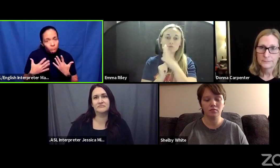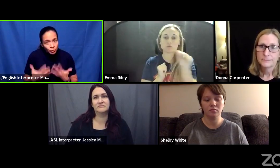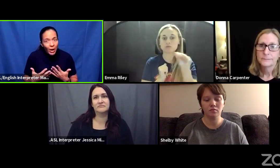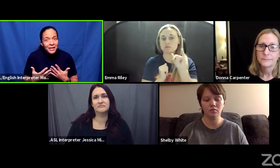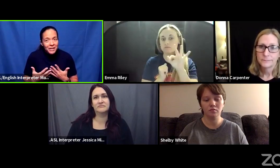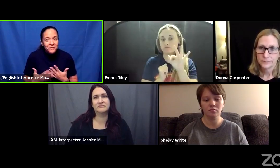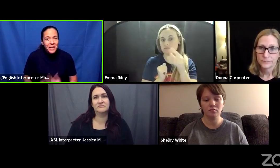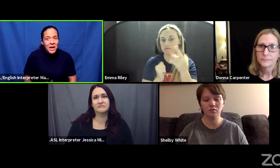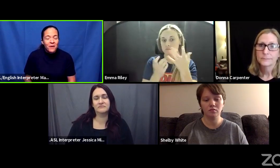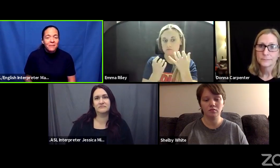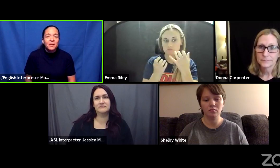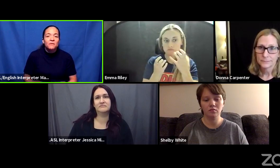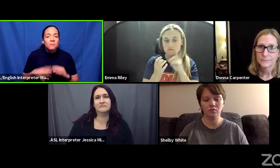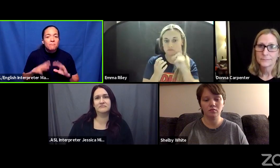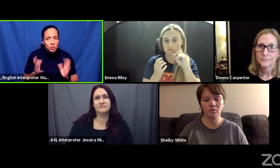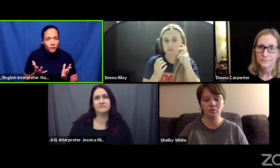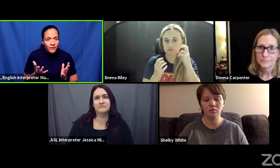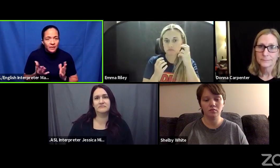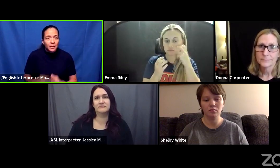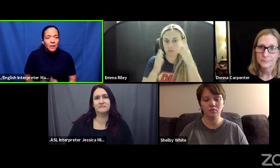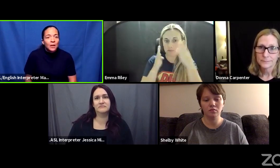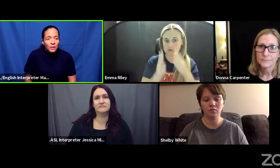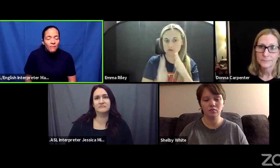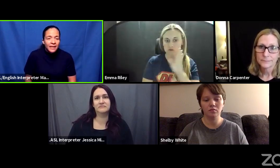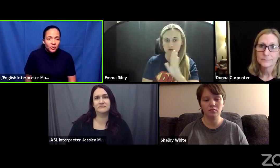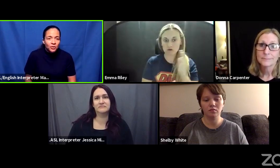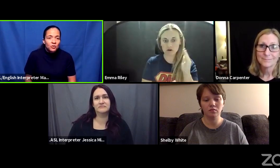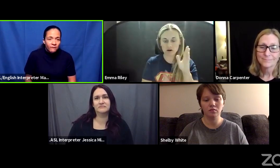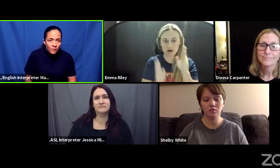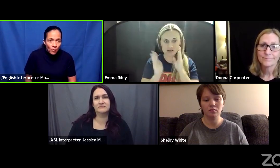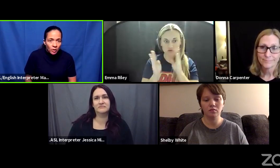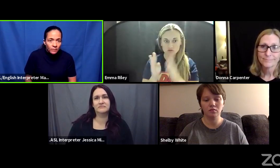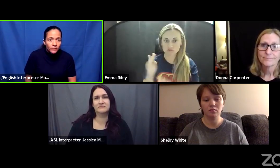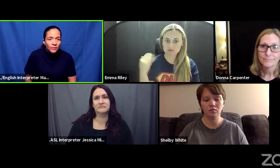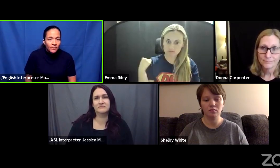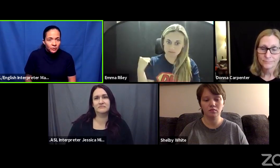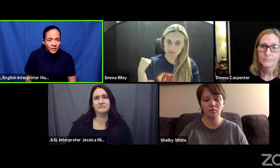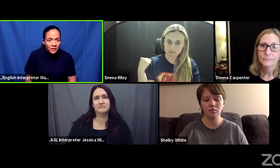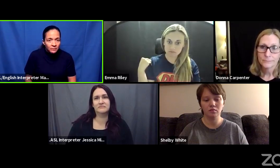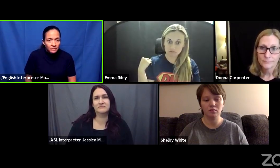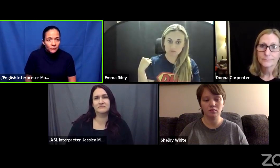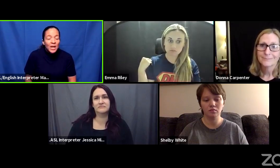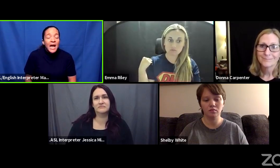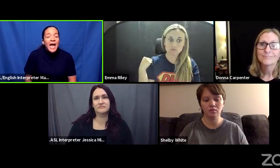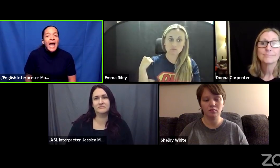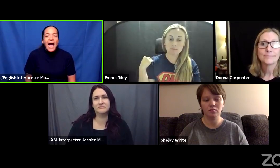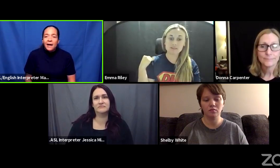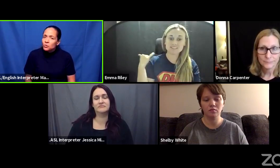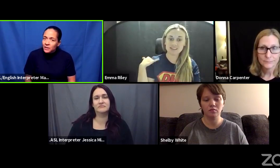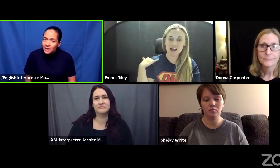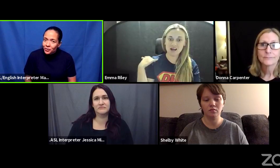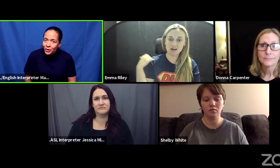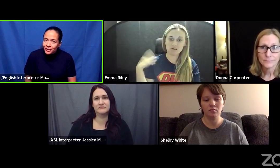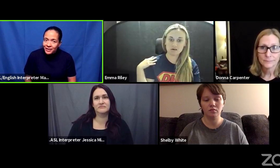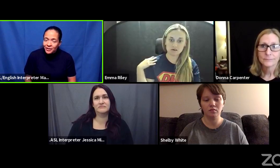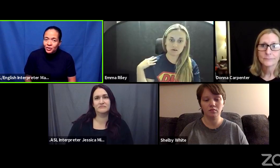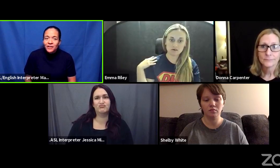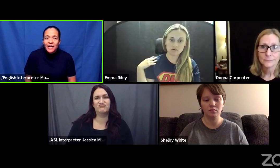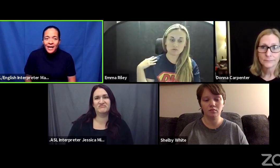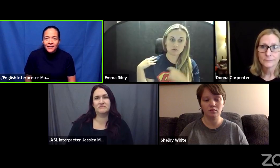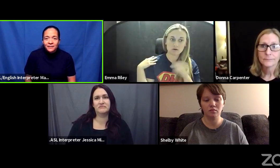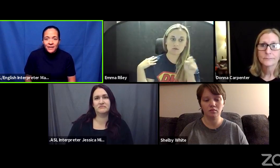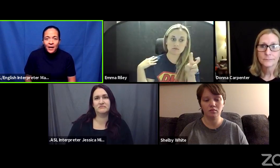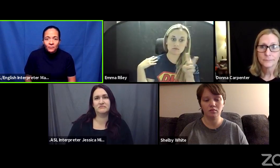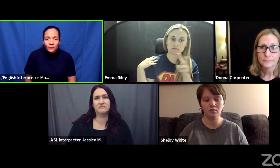them, try to keep it that way. But if you move it, make sure you inform the person. How you would get their